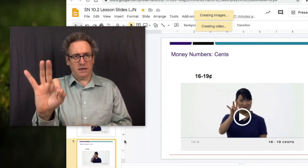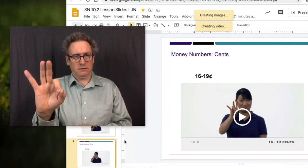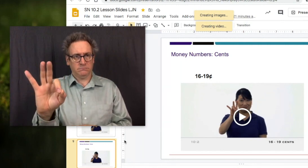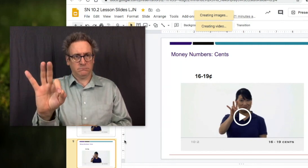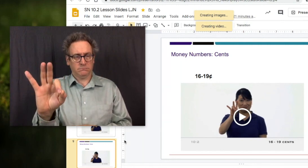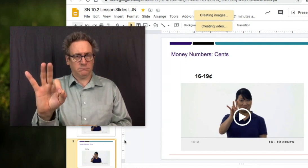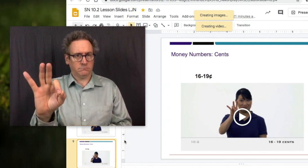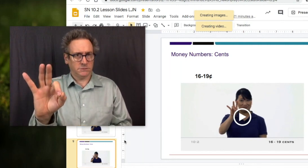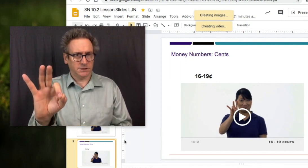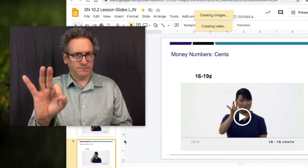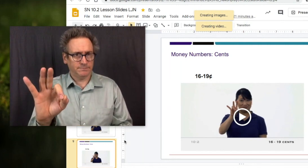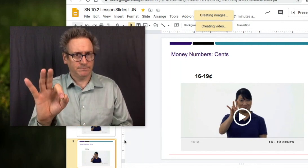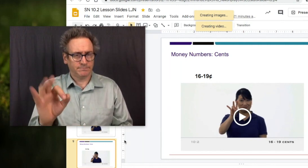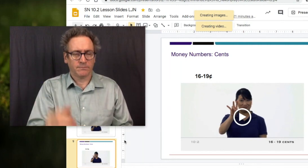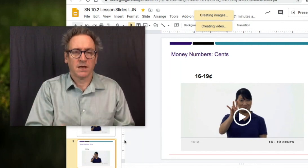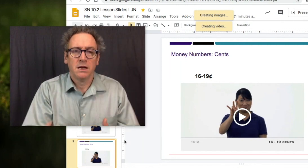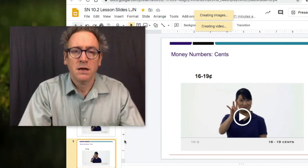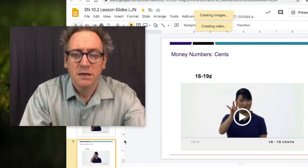9.